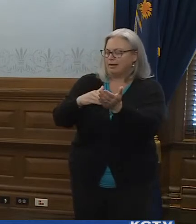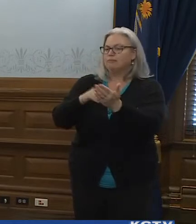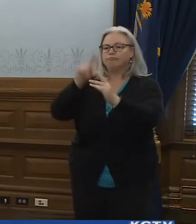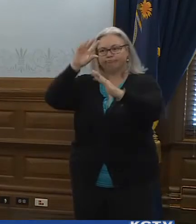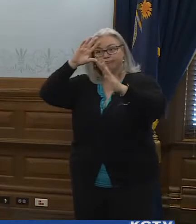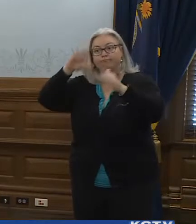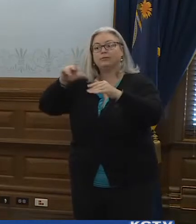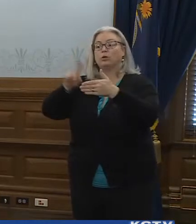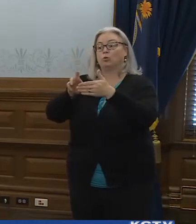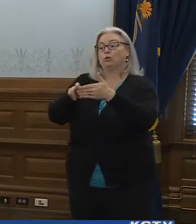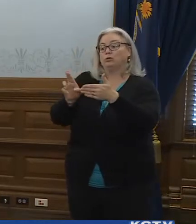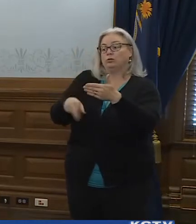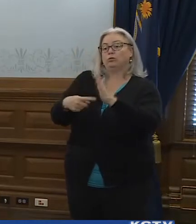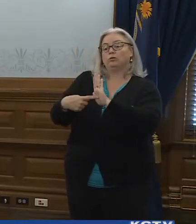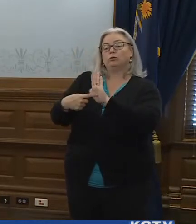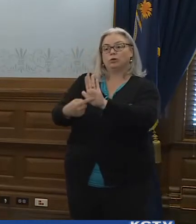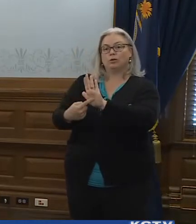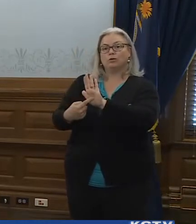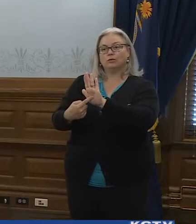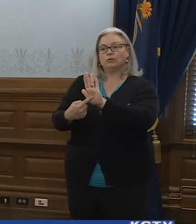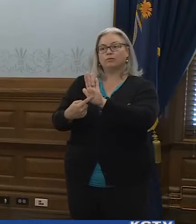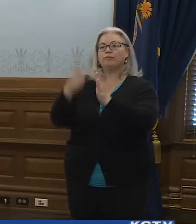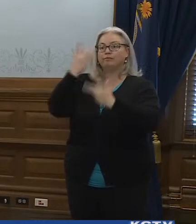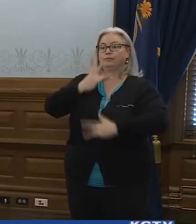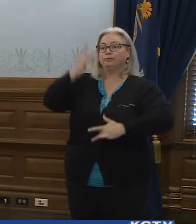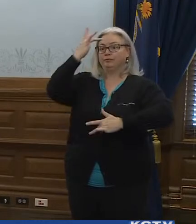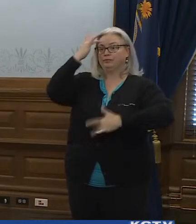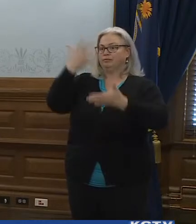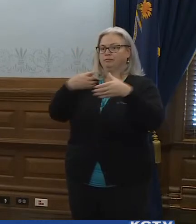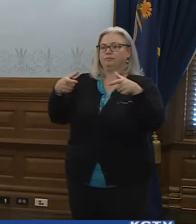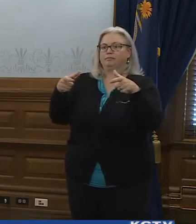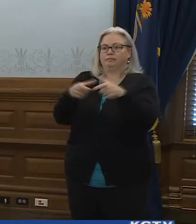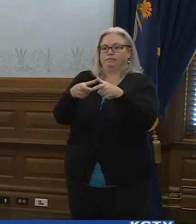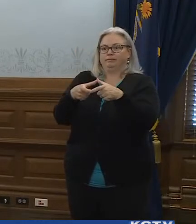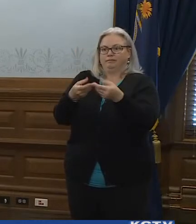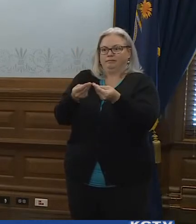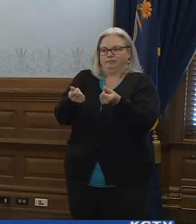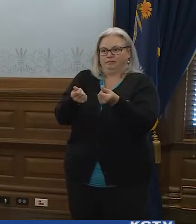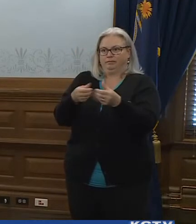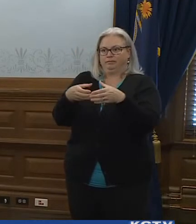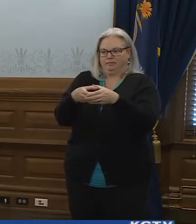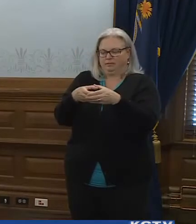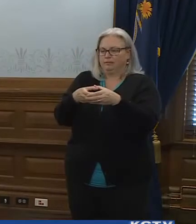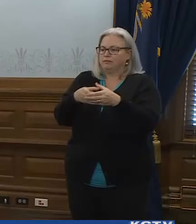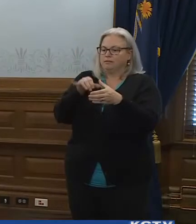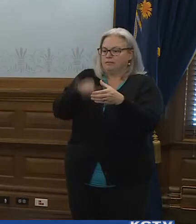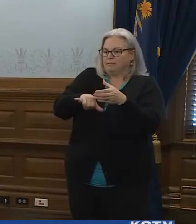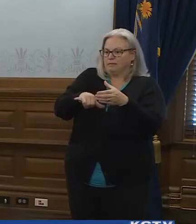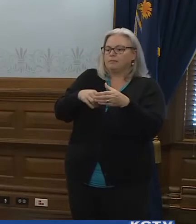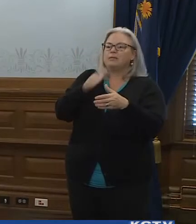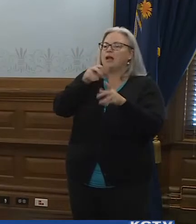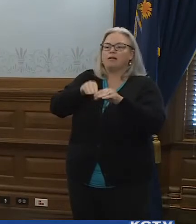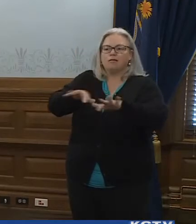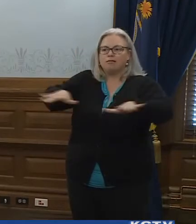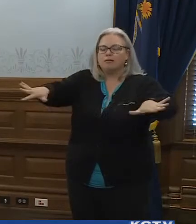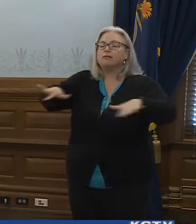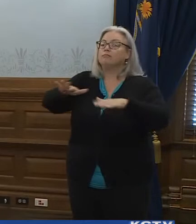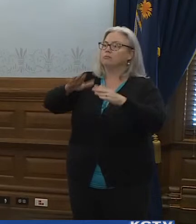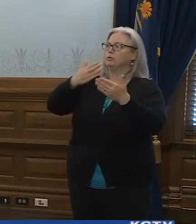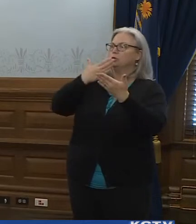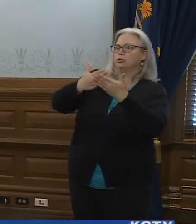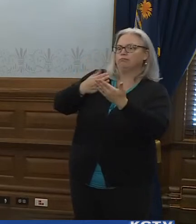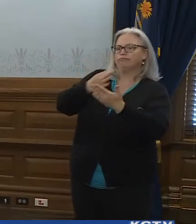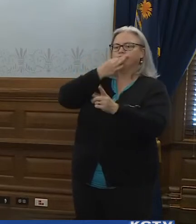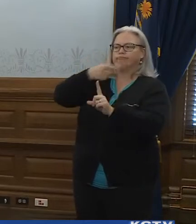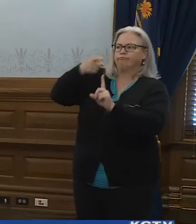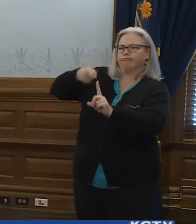Anticipate the test results will show that the disease has been contained. This is excellent news and a testament to how swift